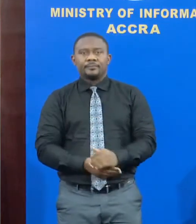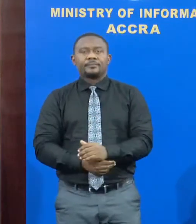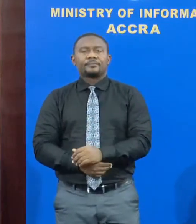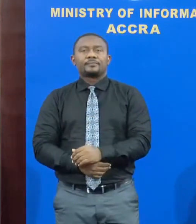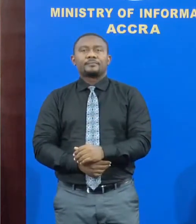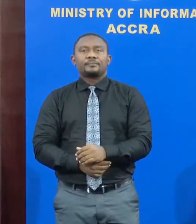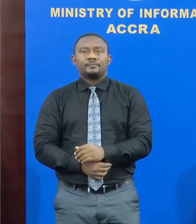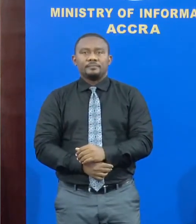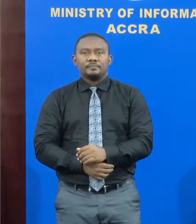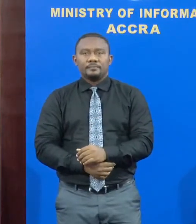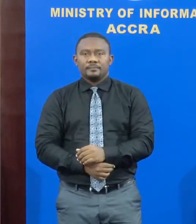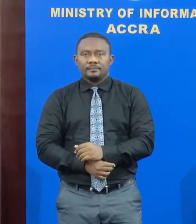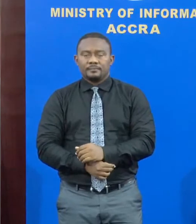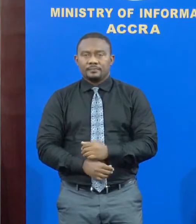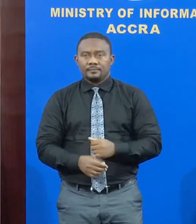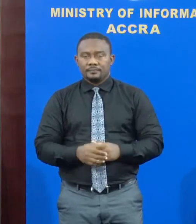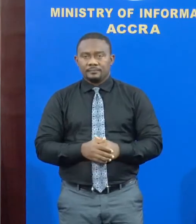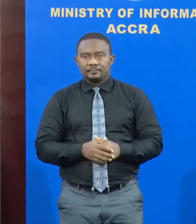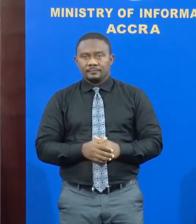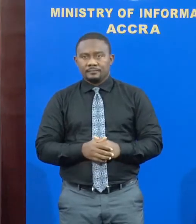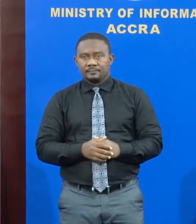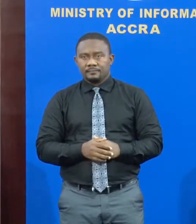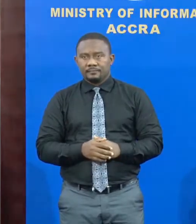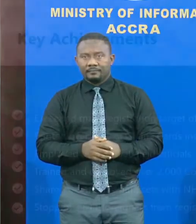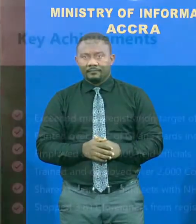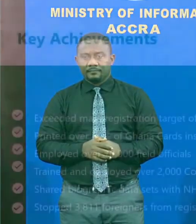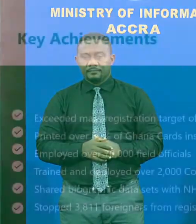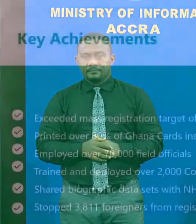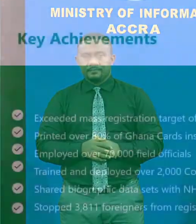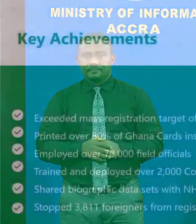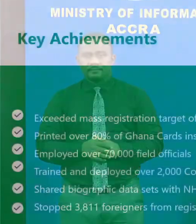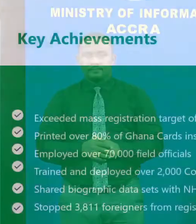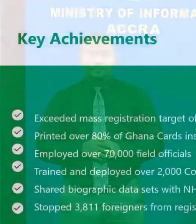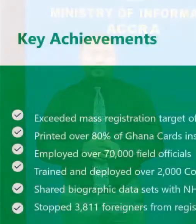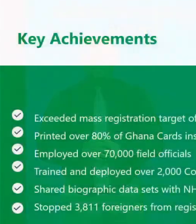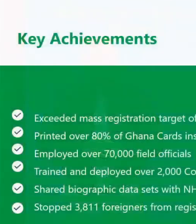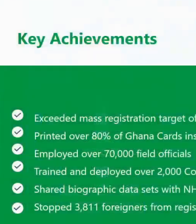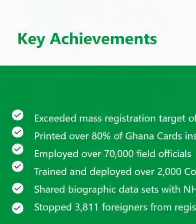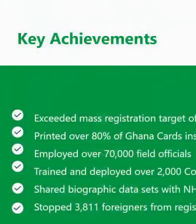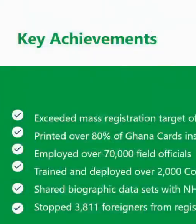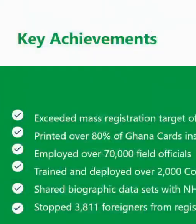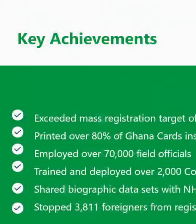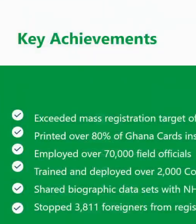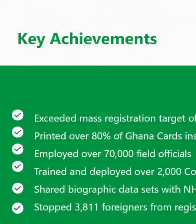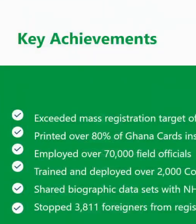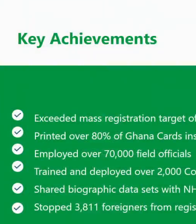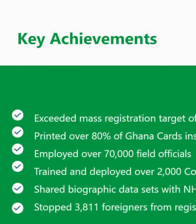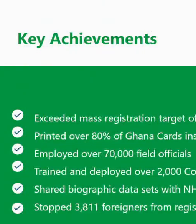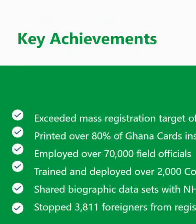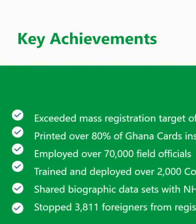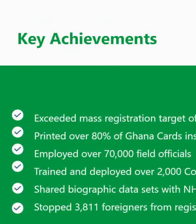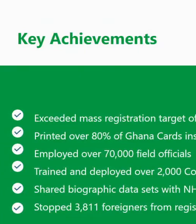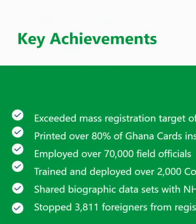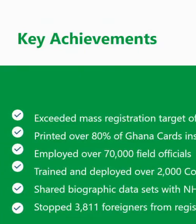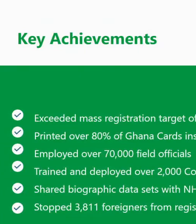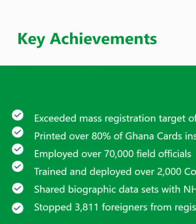Ghanaians across the length and breadth of this country in their communities. Our key achievements